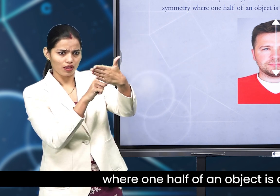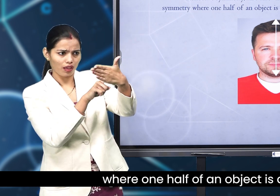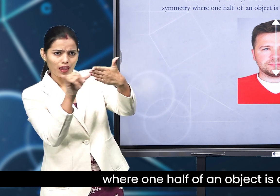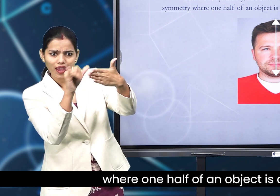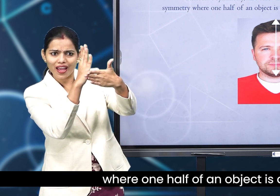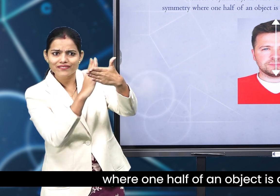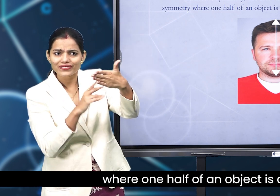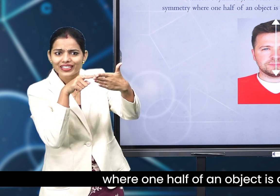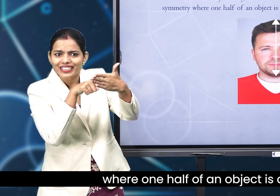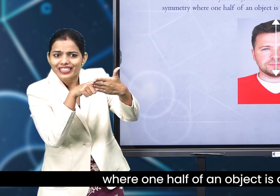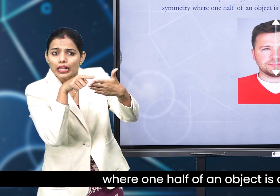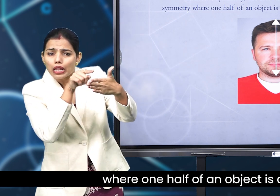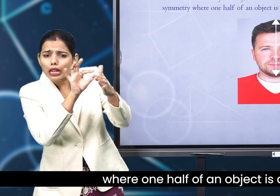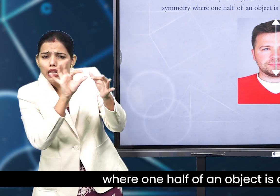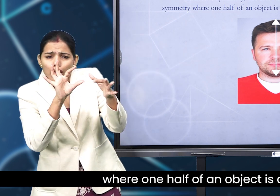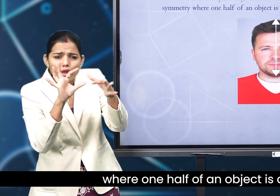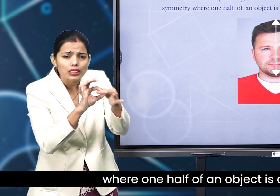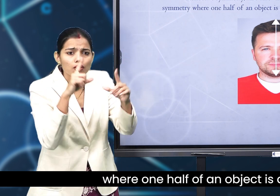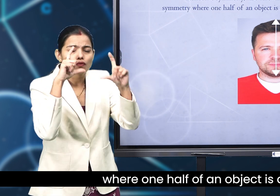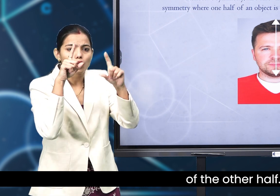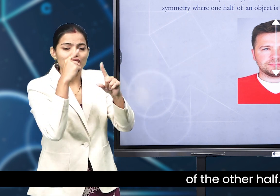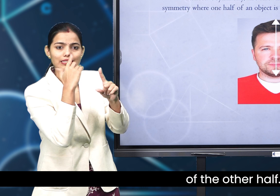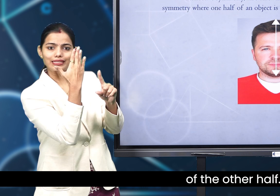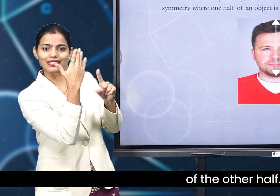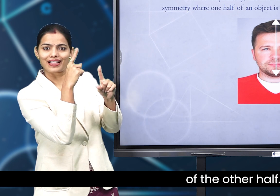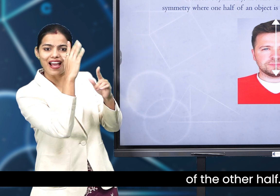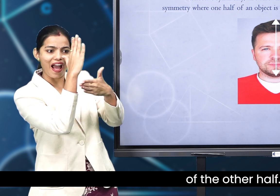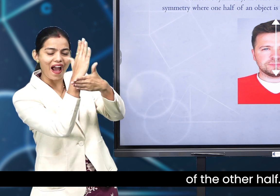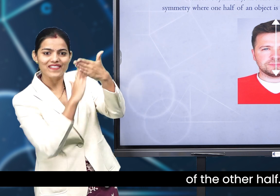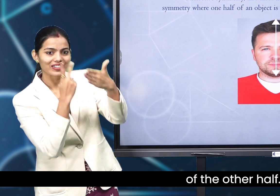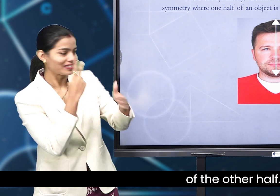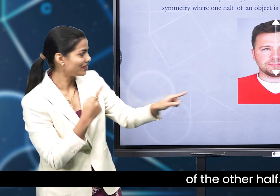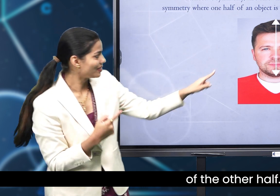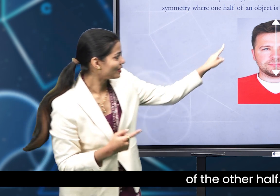an object is a mirror image of the other half.